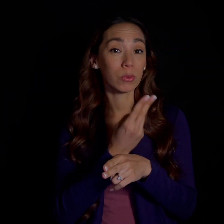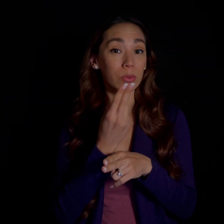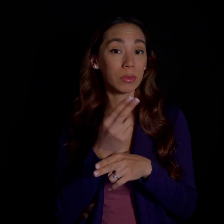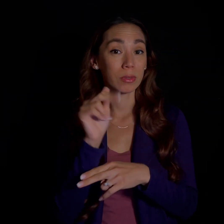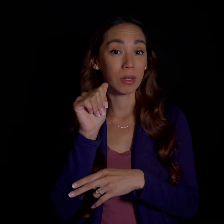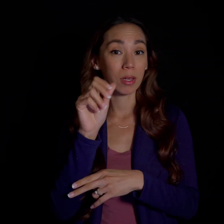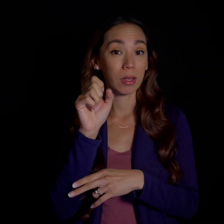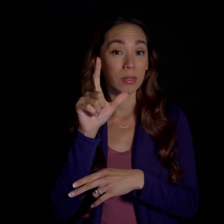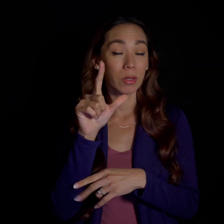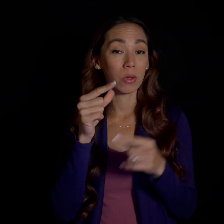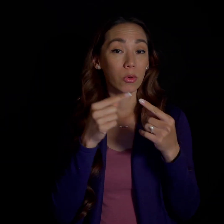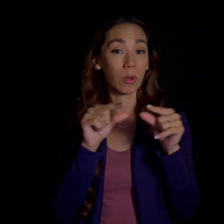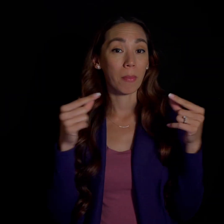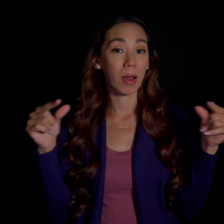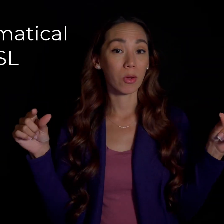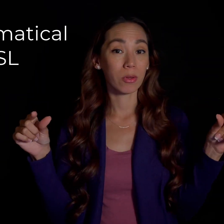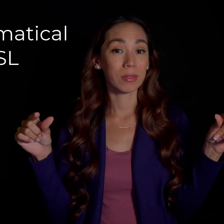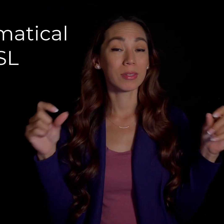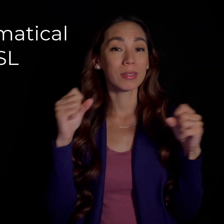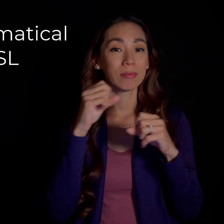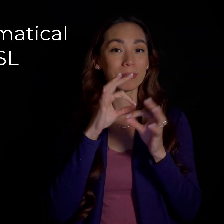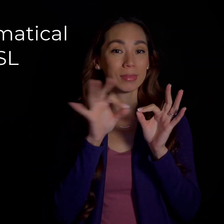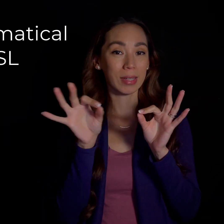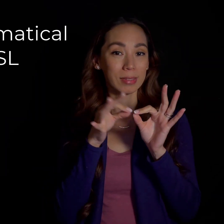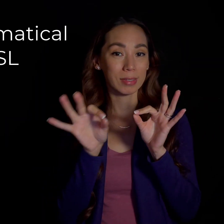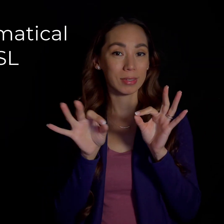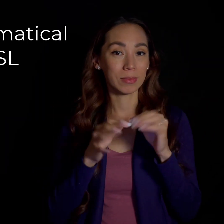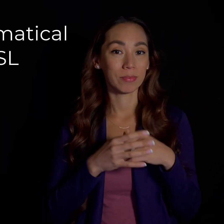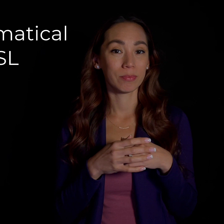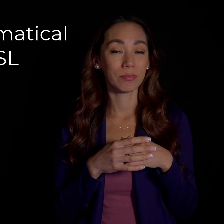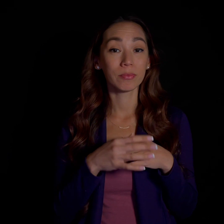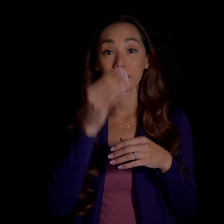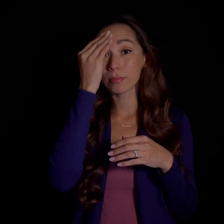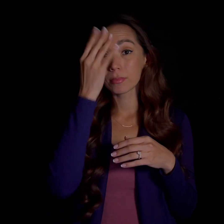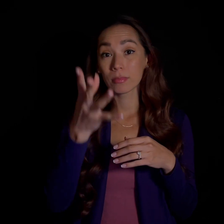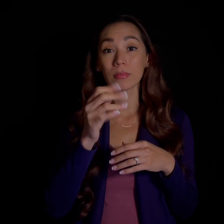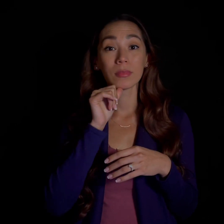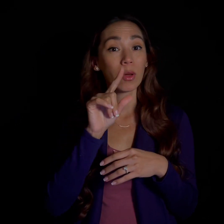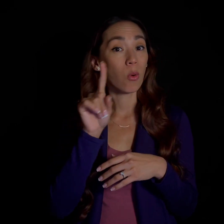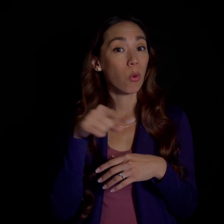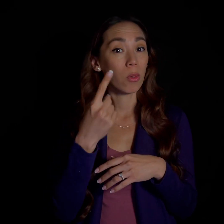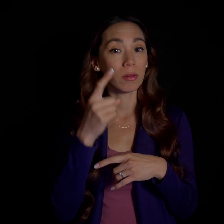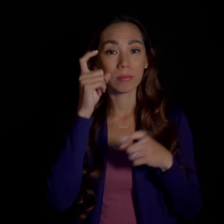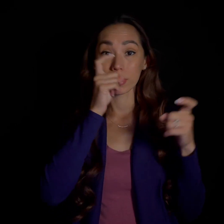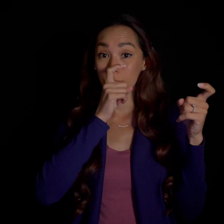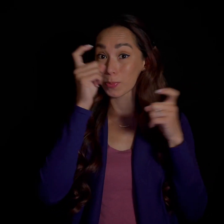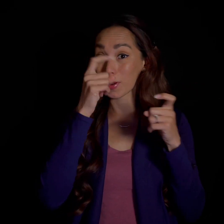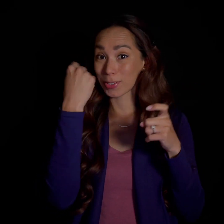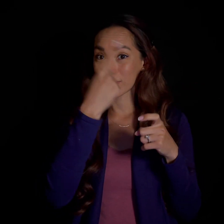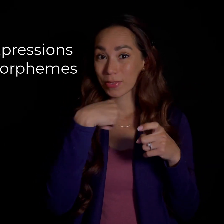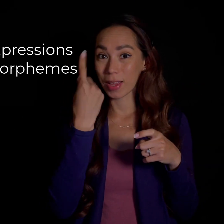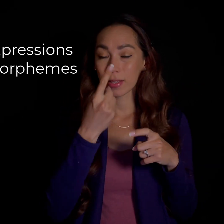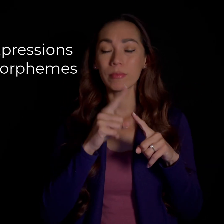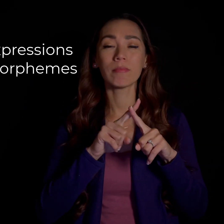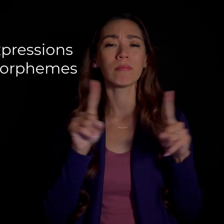sharing these using ASL grammatical sentences. I want to note that there will not only be facial